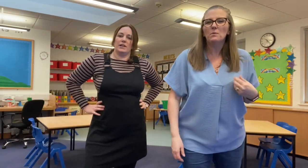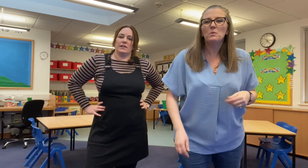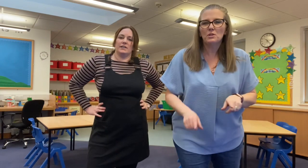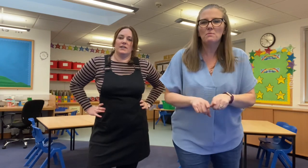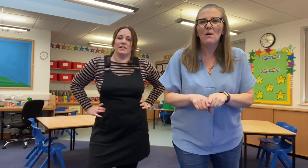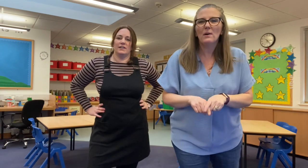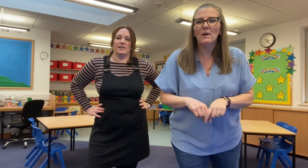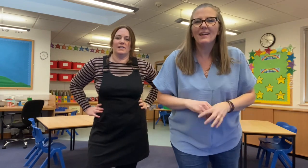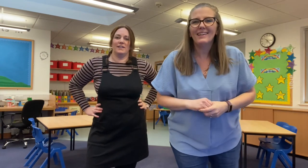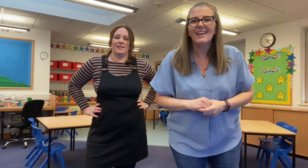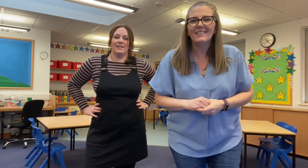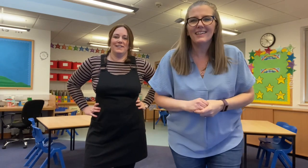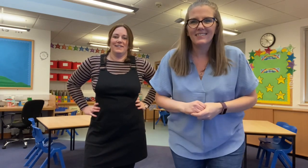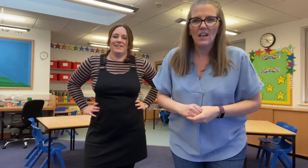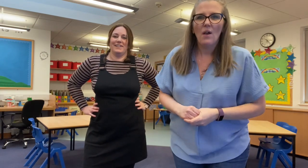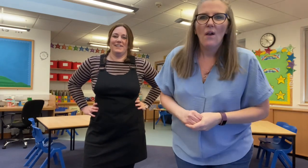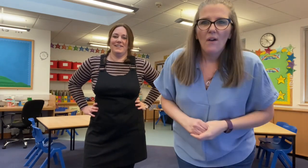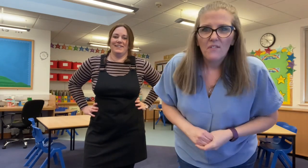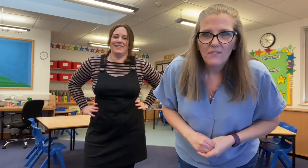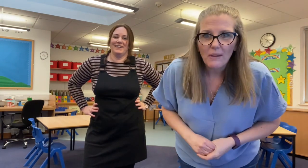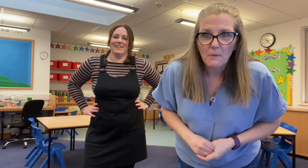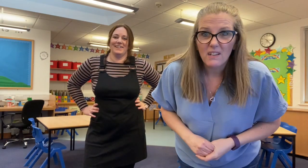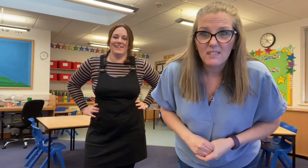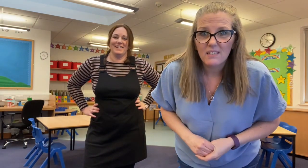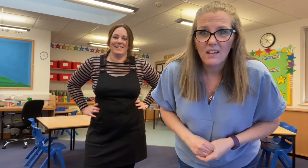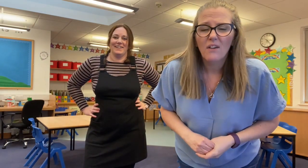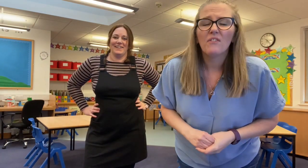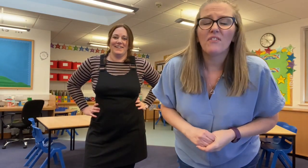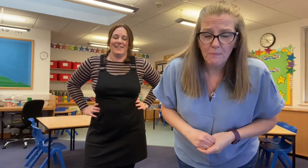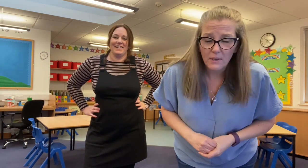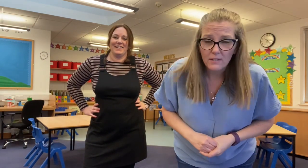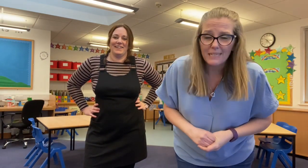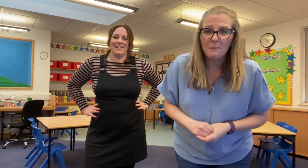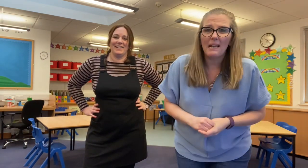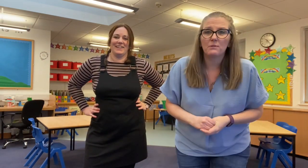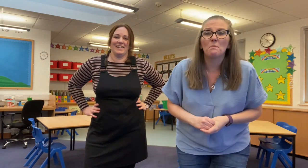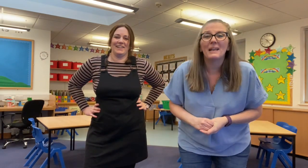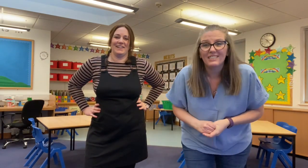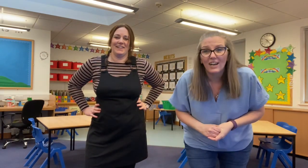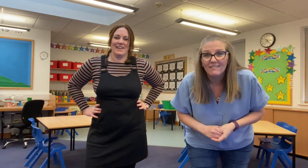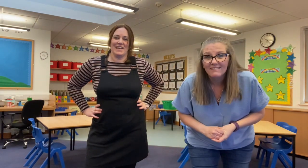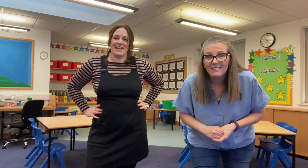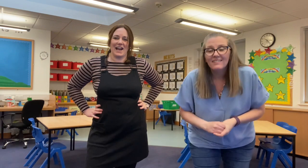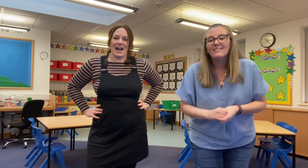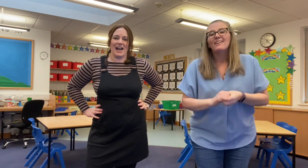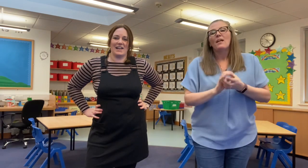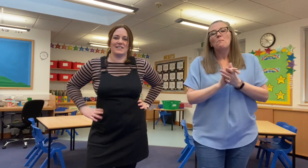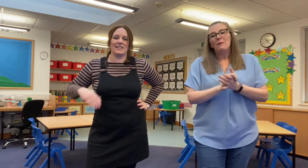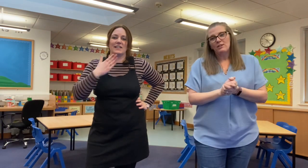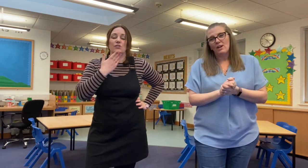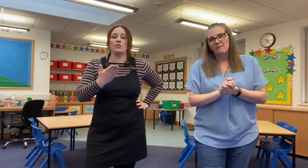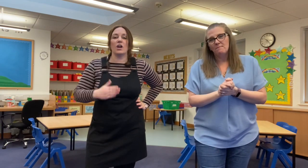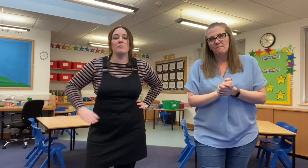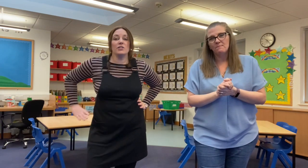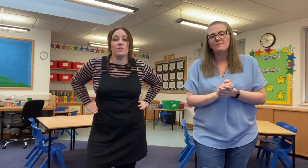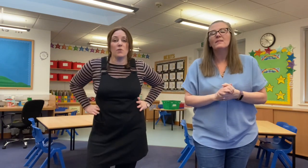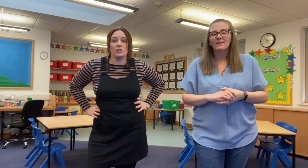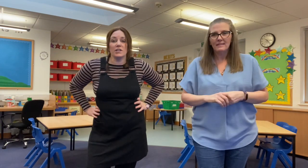To my way, yes, yes. Fabulous. Fabulous. It's been an absolute pleasure. It has. Thank you so much for watching